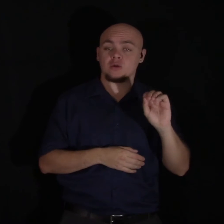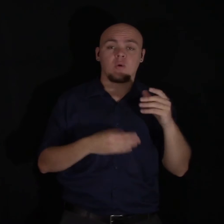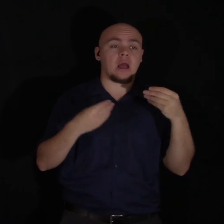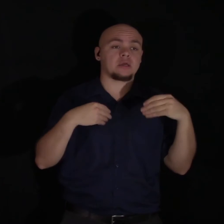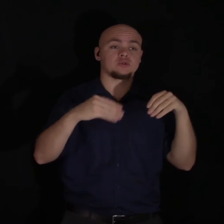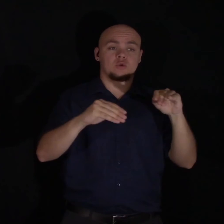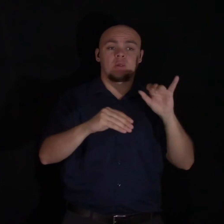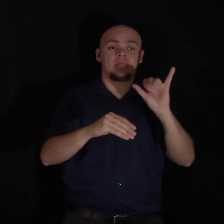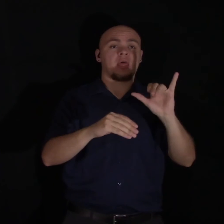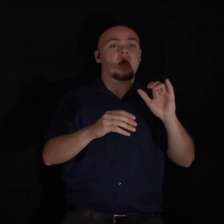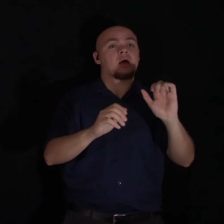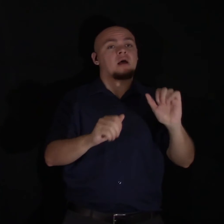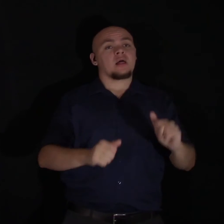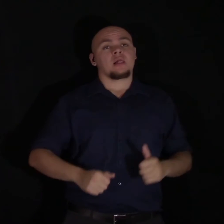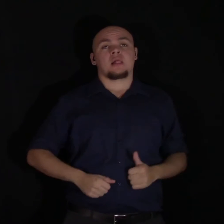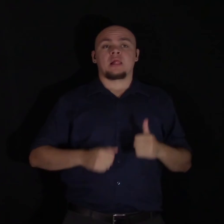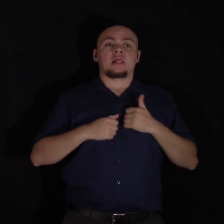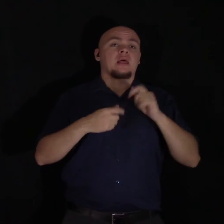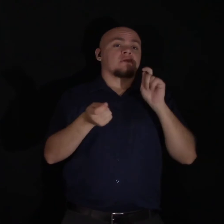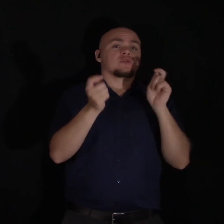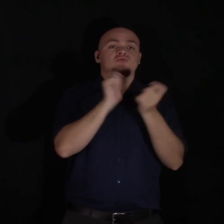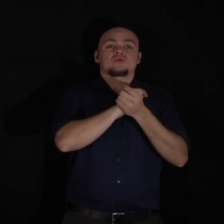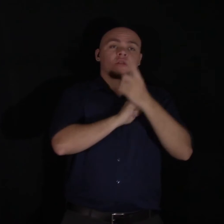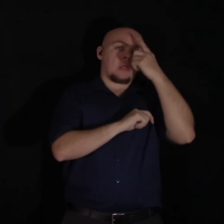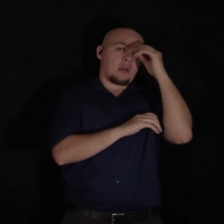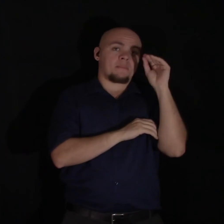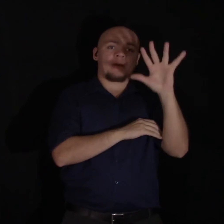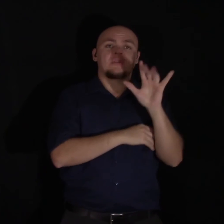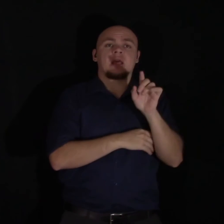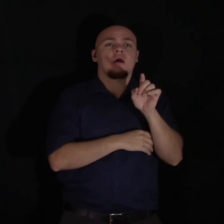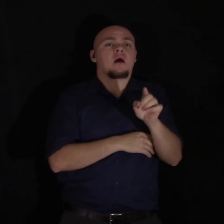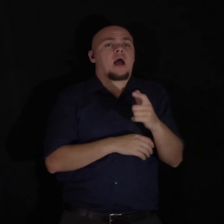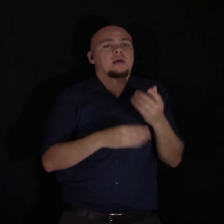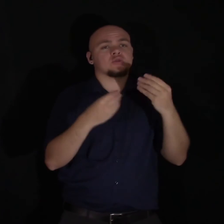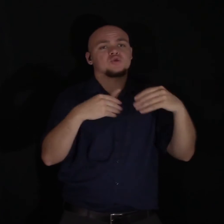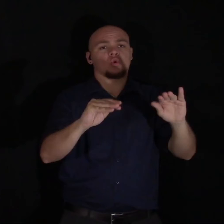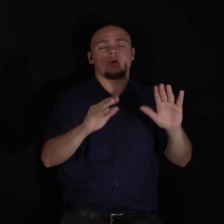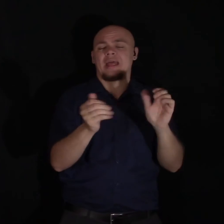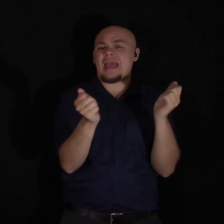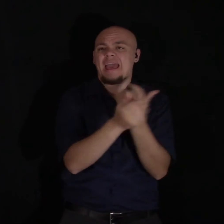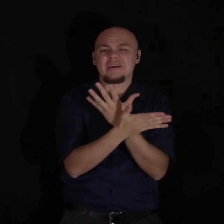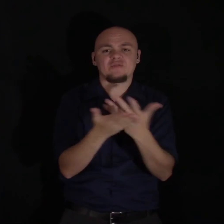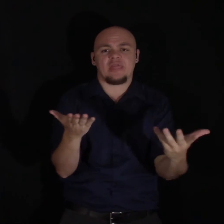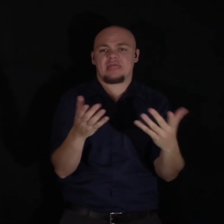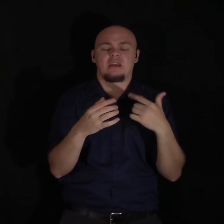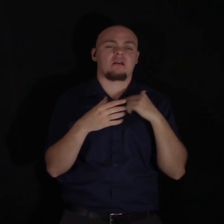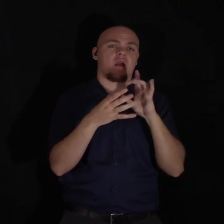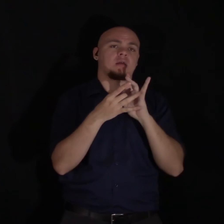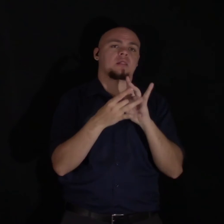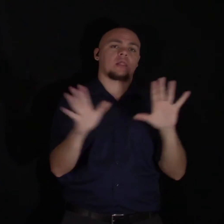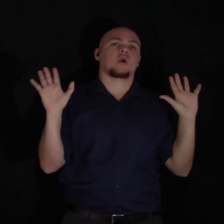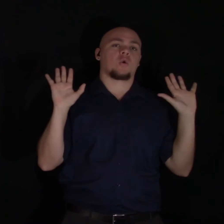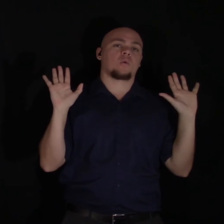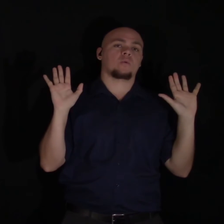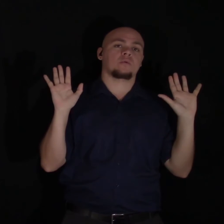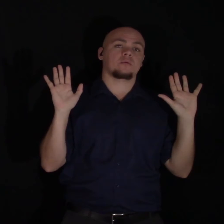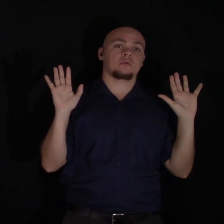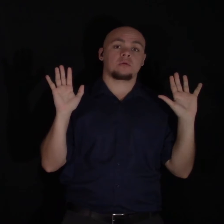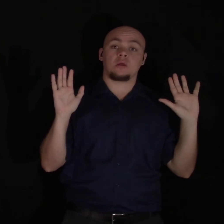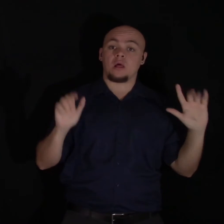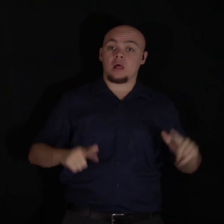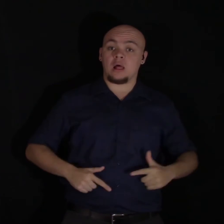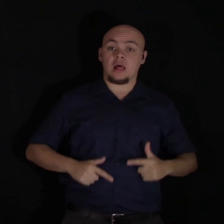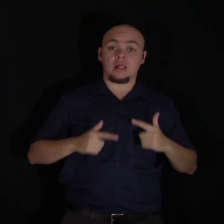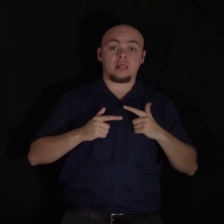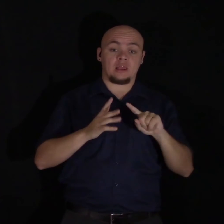that delivered me that life-changing epiphany. I let go of everything to start a whole new